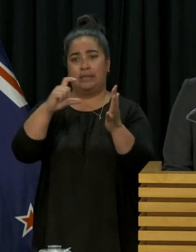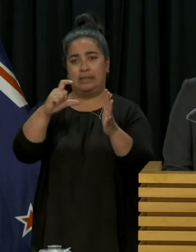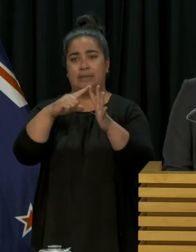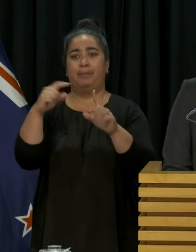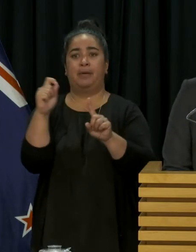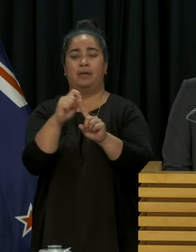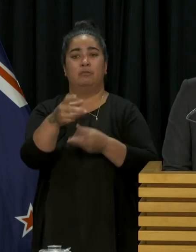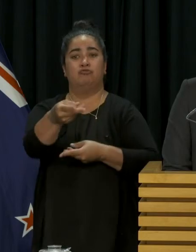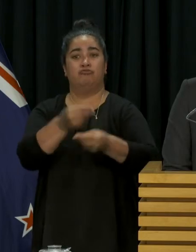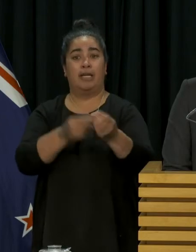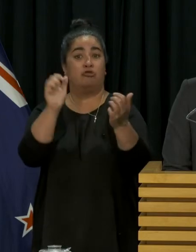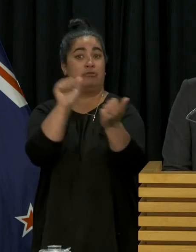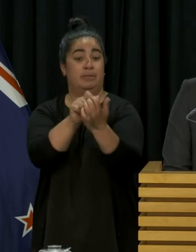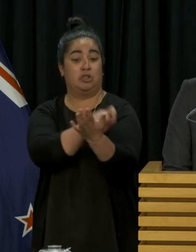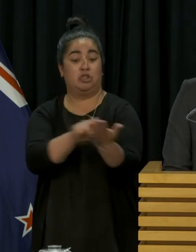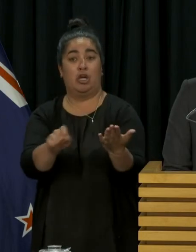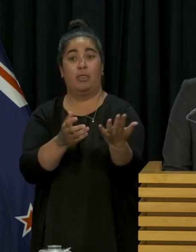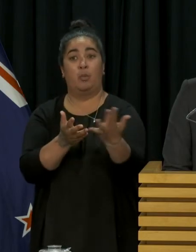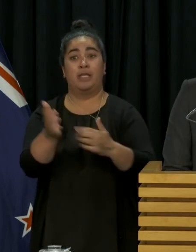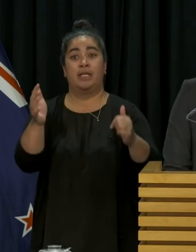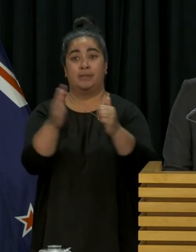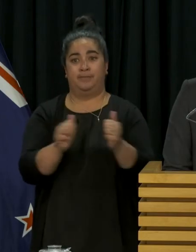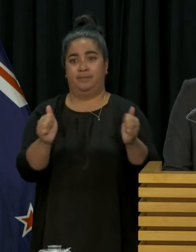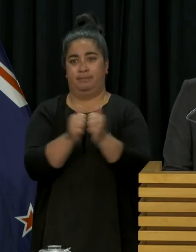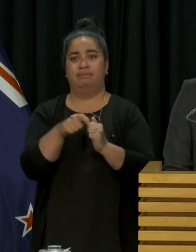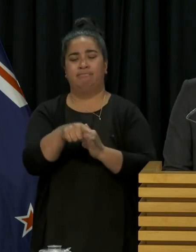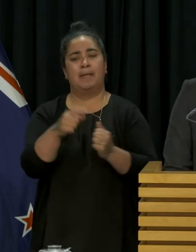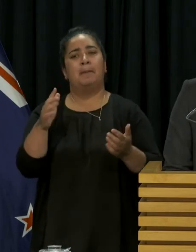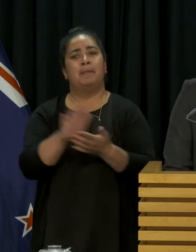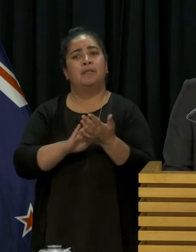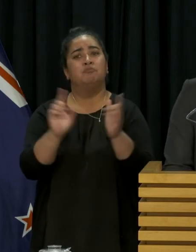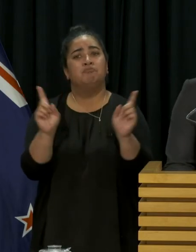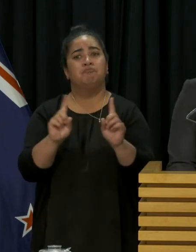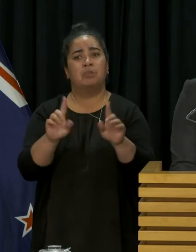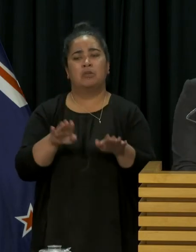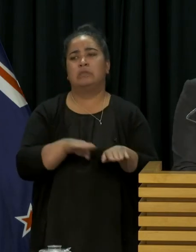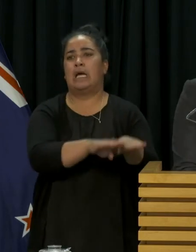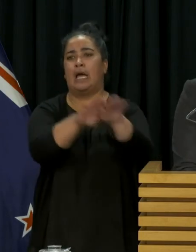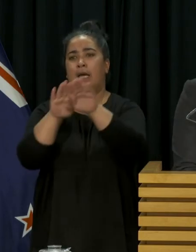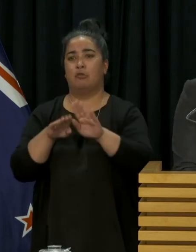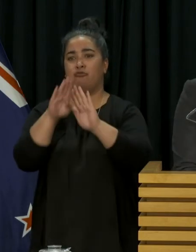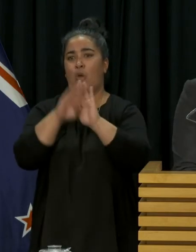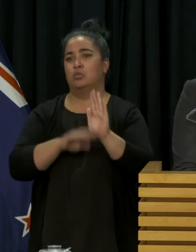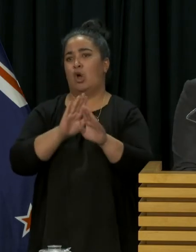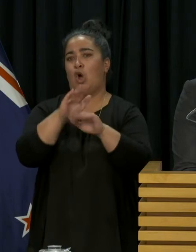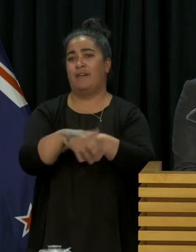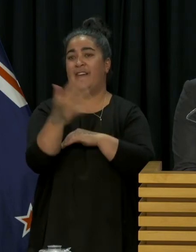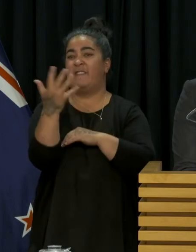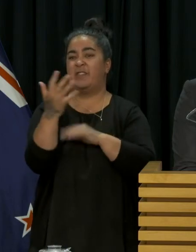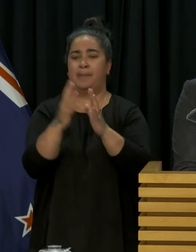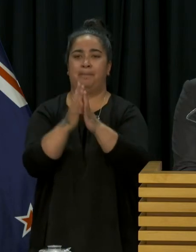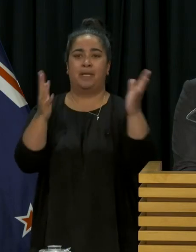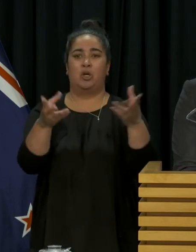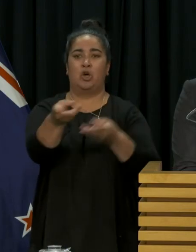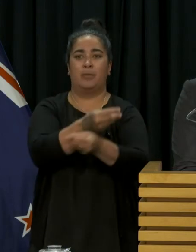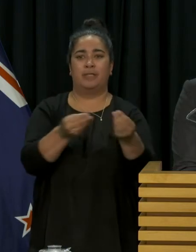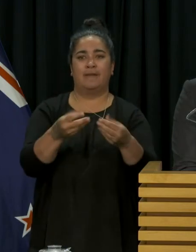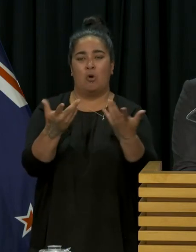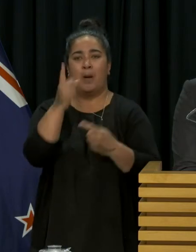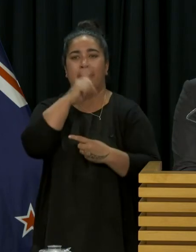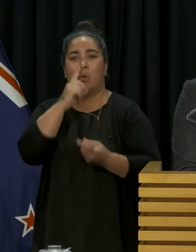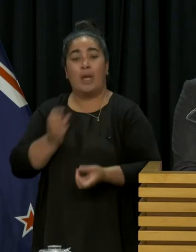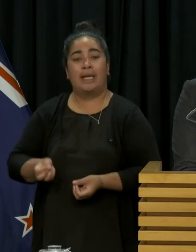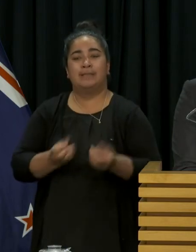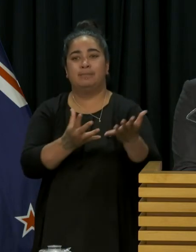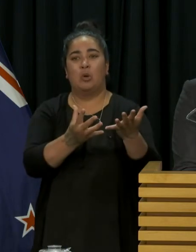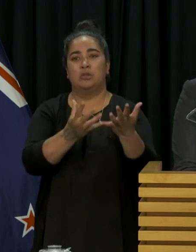New Zealand in this regard. It ensures a consistent set of rules across 15 major economies for our exporters,